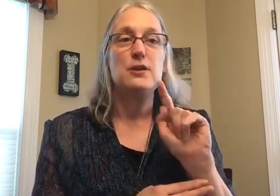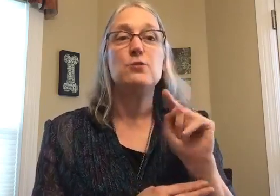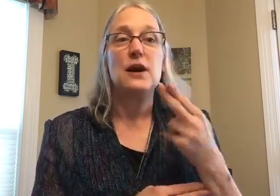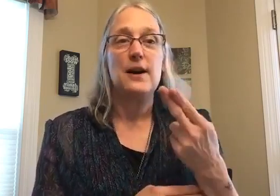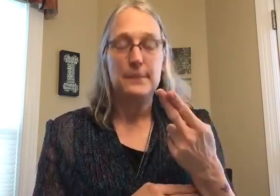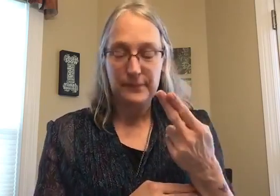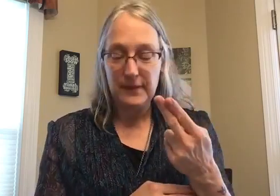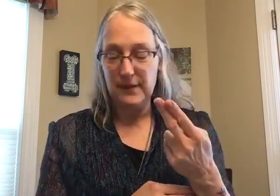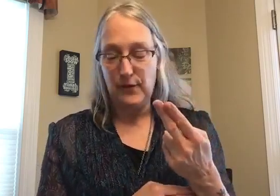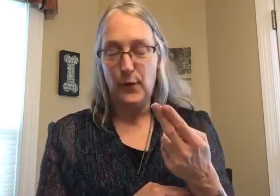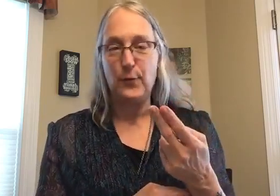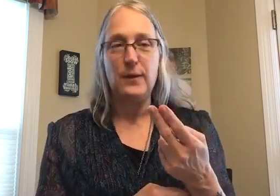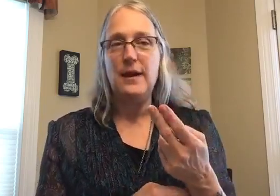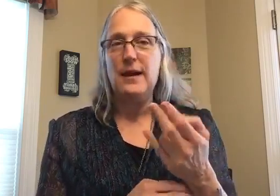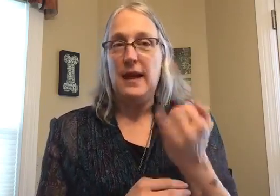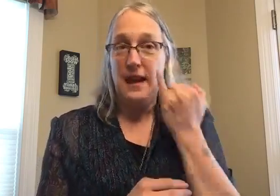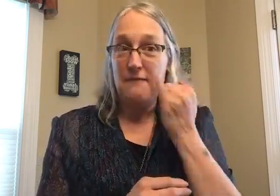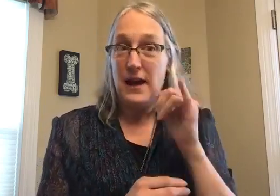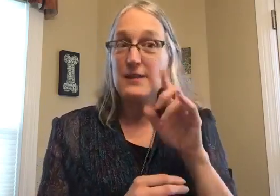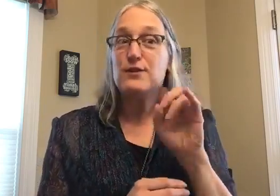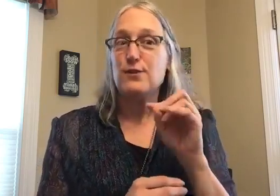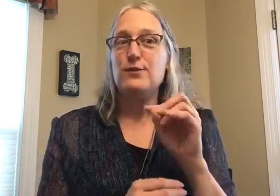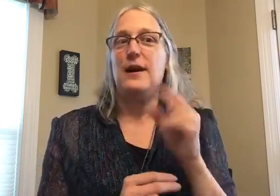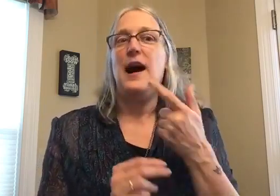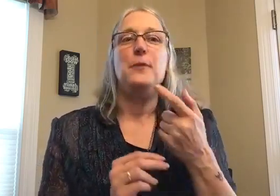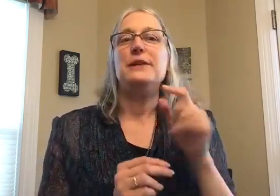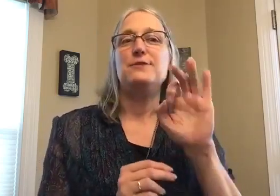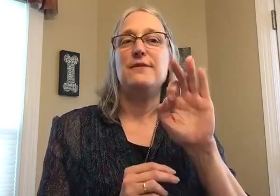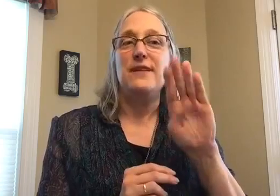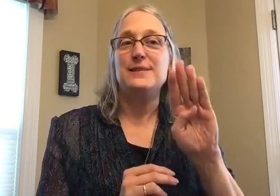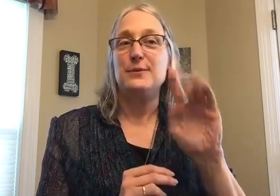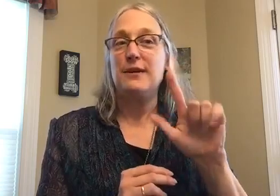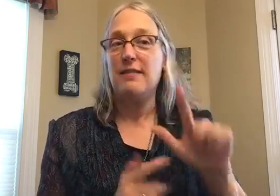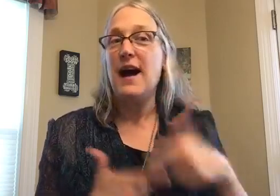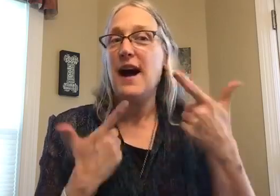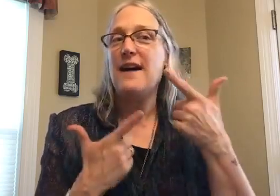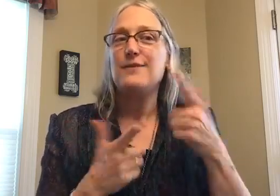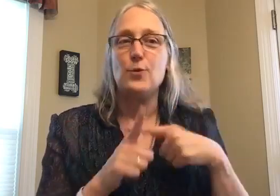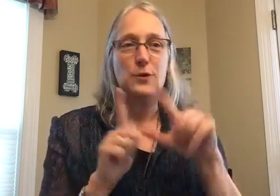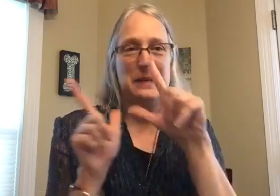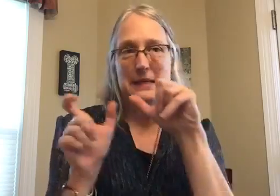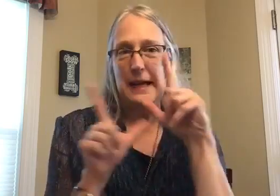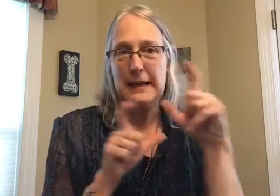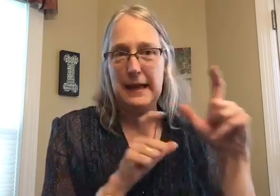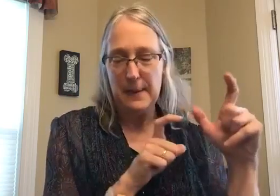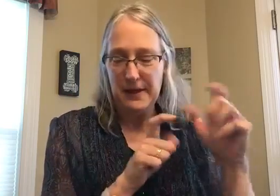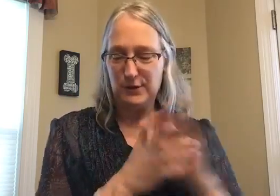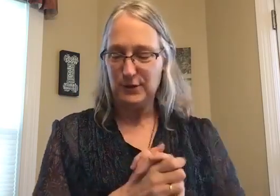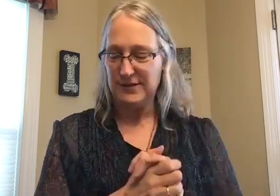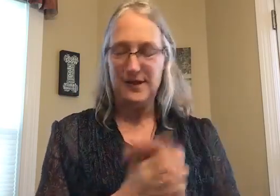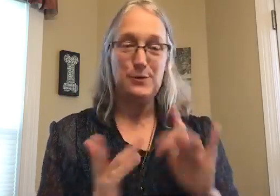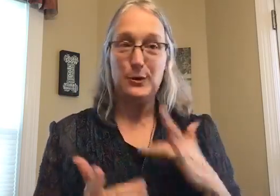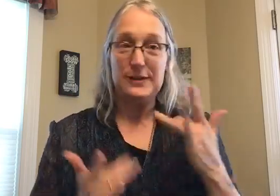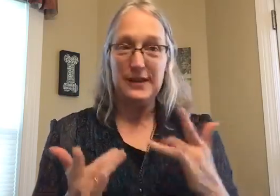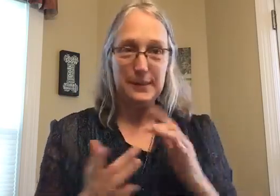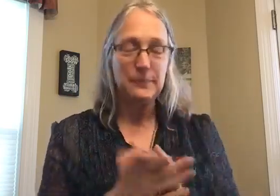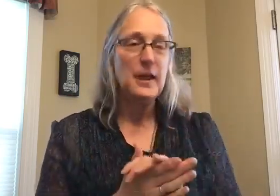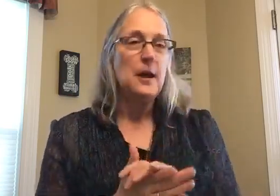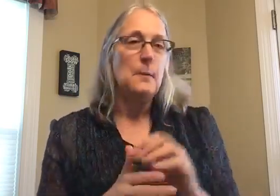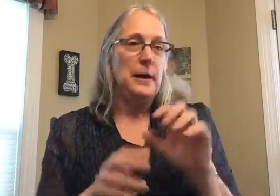Utah. So if I do, I'll be doing Facebook Live or be taking a lot of pictures. I'm so excited. But you